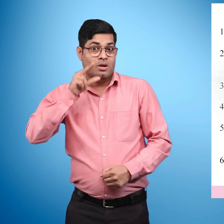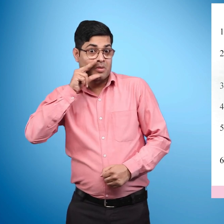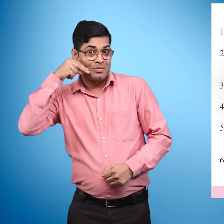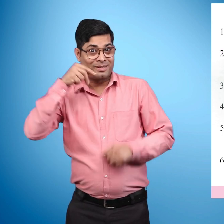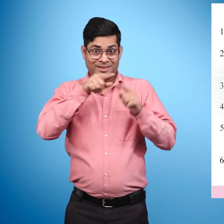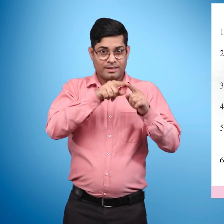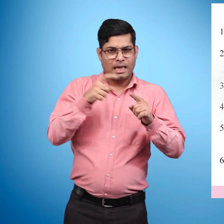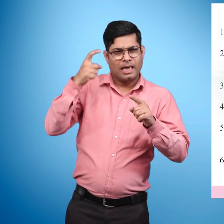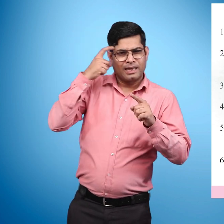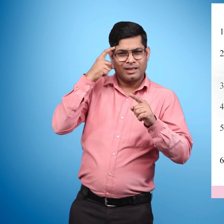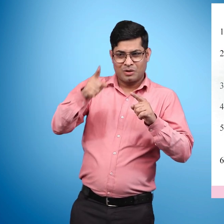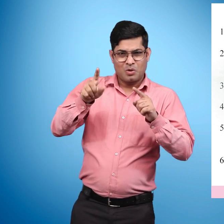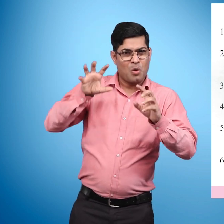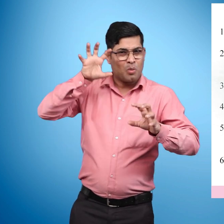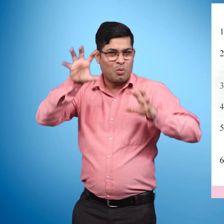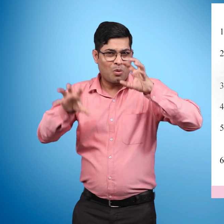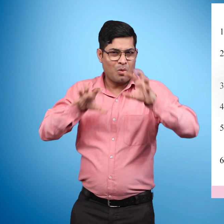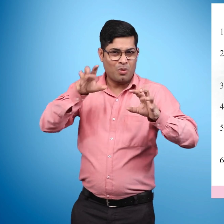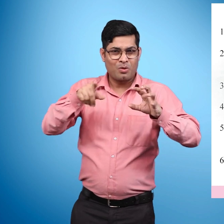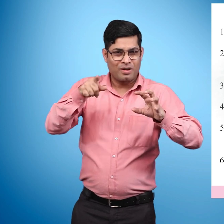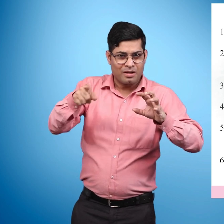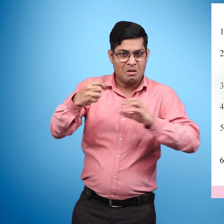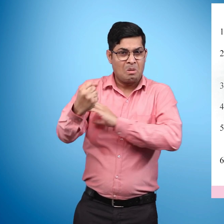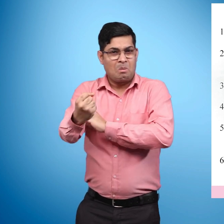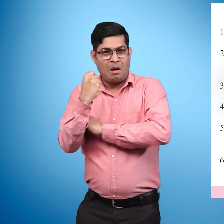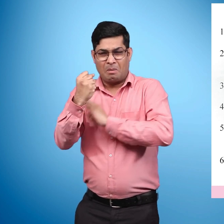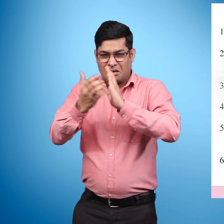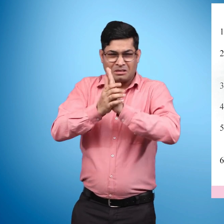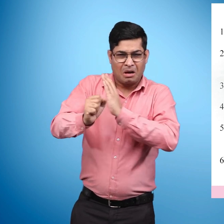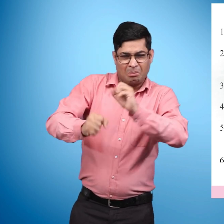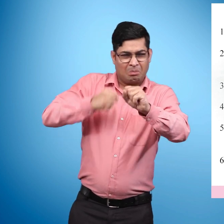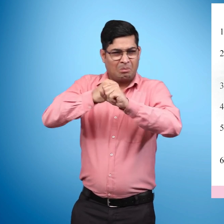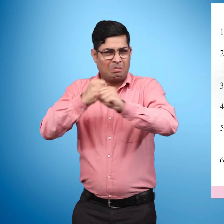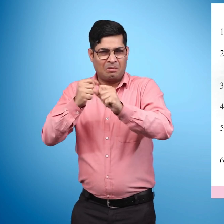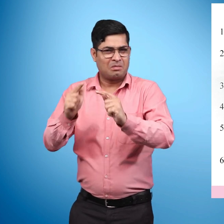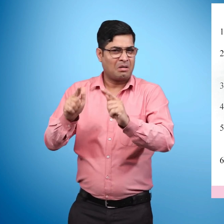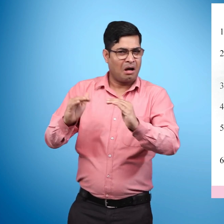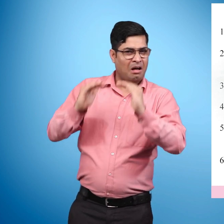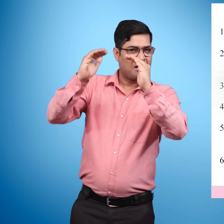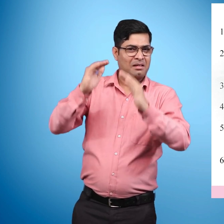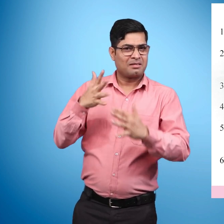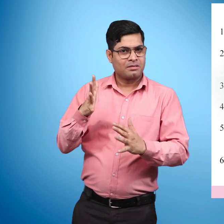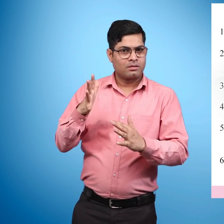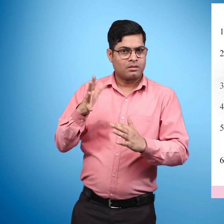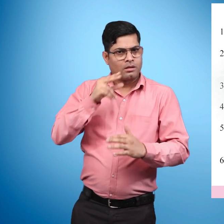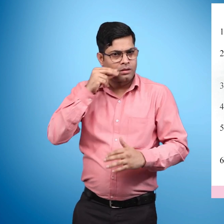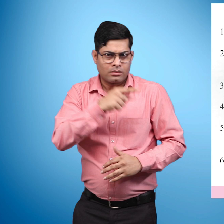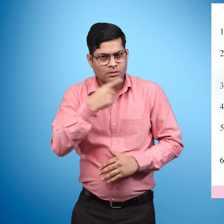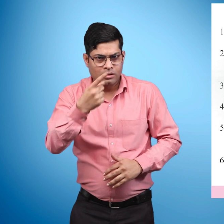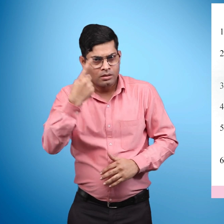Why did Vijay Singh conclude that the ghost would not be a worthy opponent to him? Was he fair